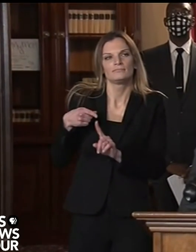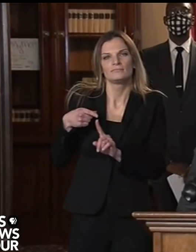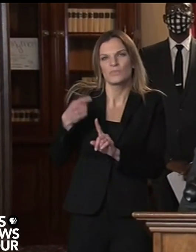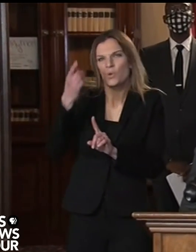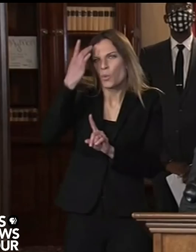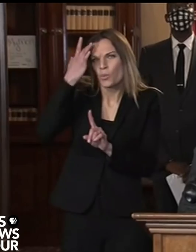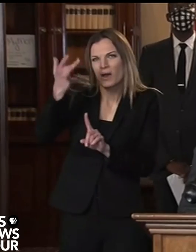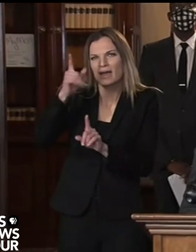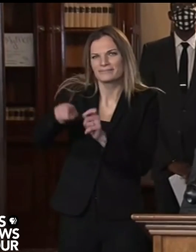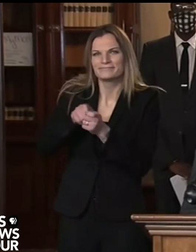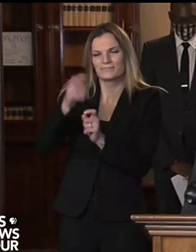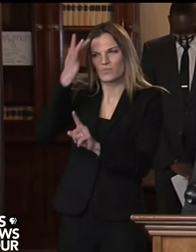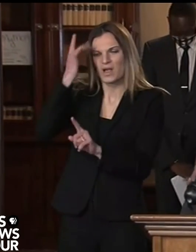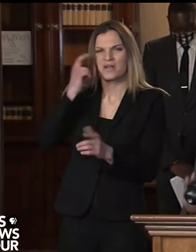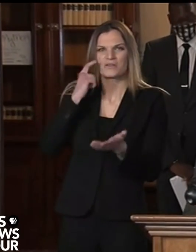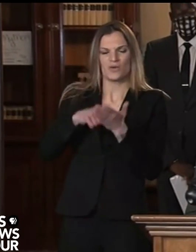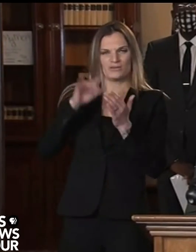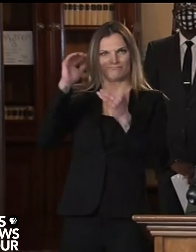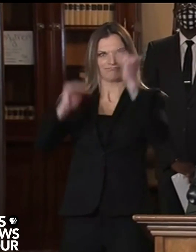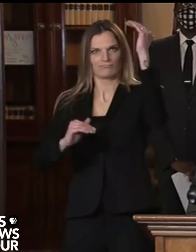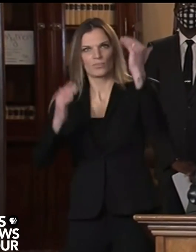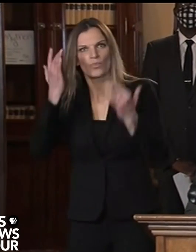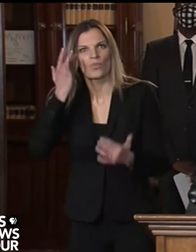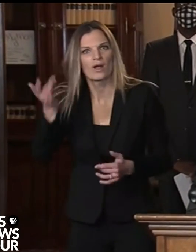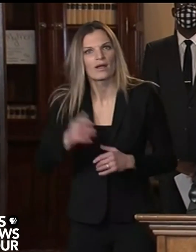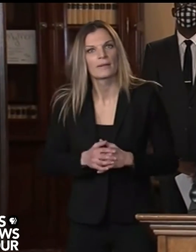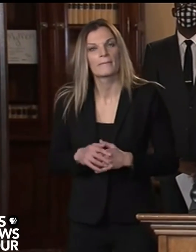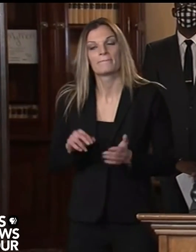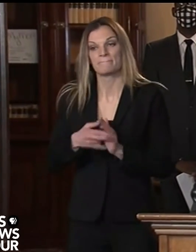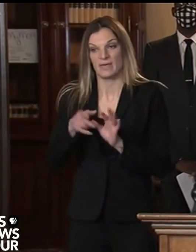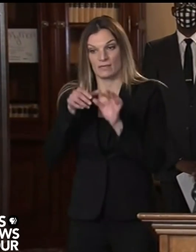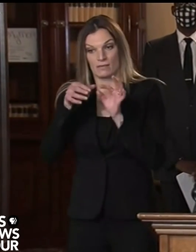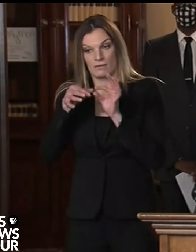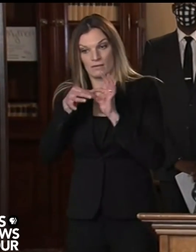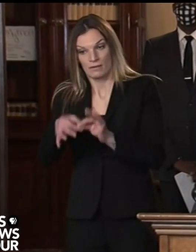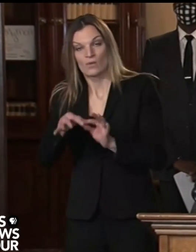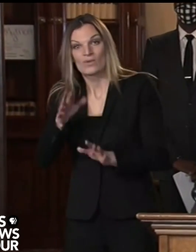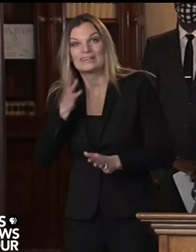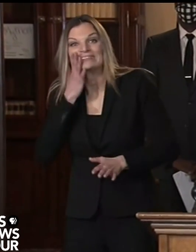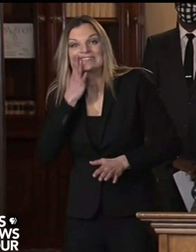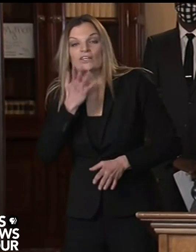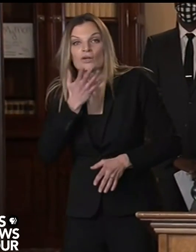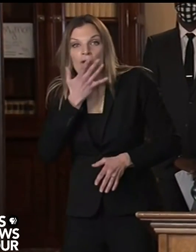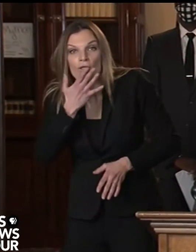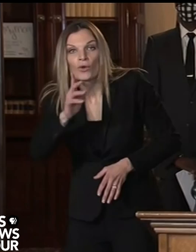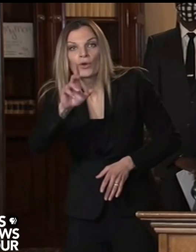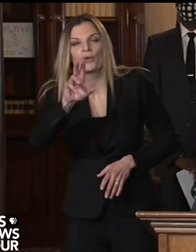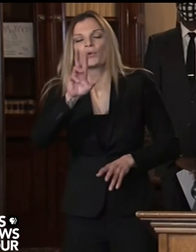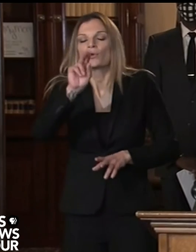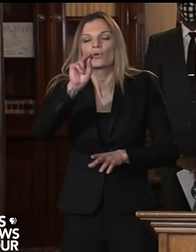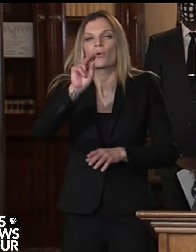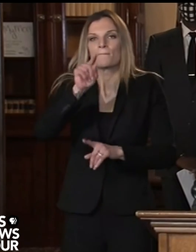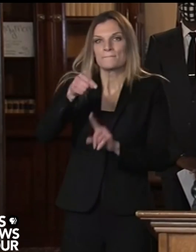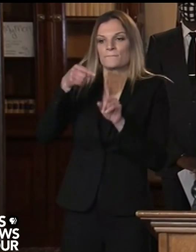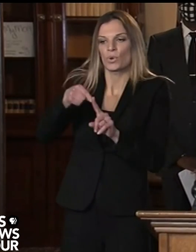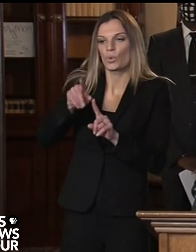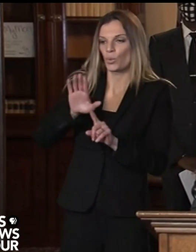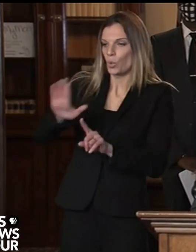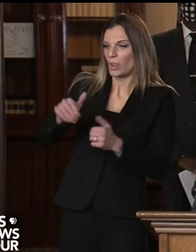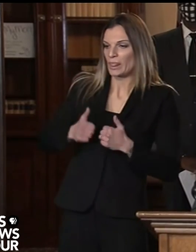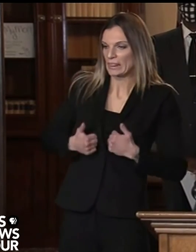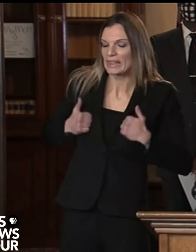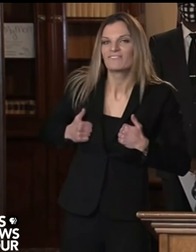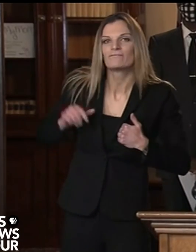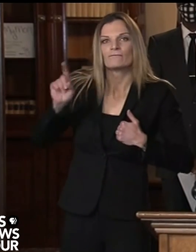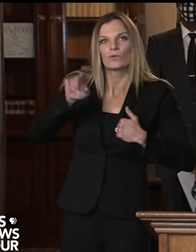these disparities, it's important to understand that it has nothing to do with skin color. It's really about exposure and what jobs people are doing